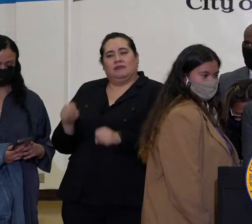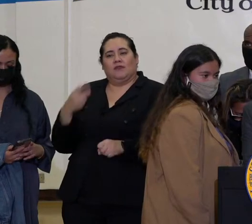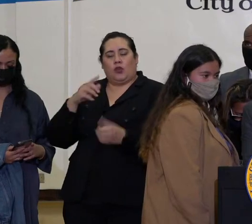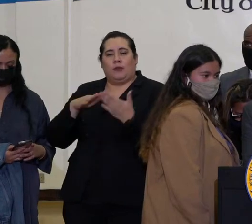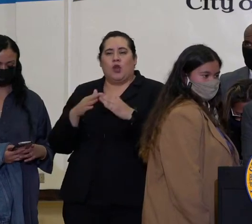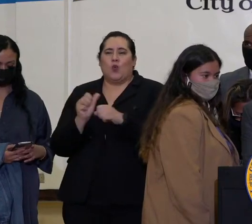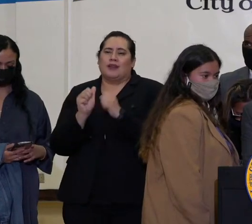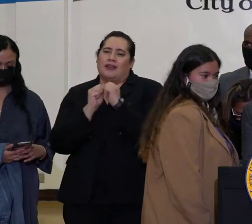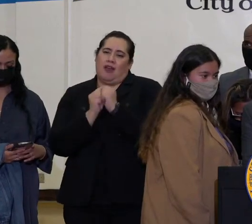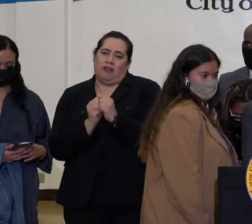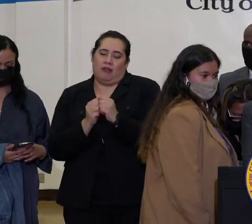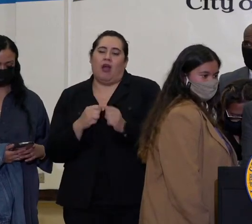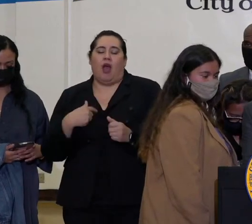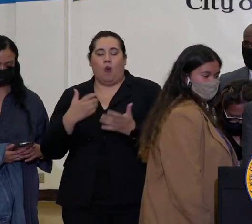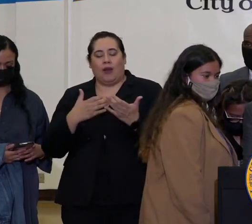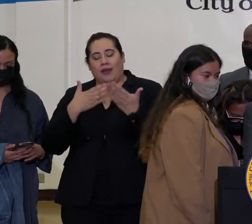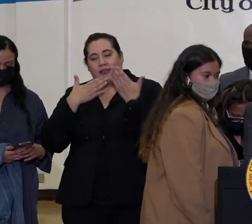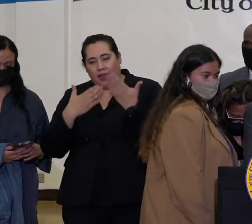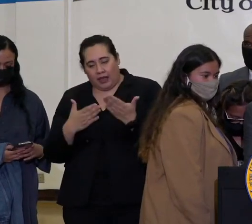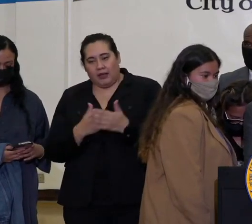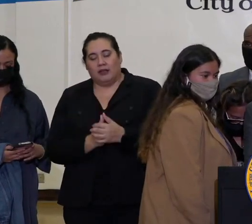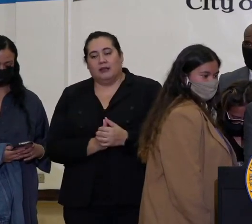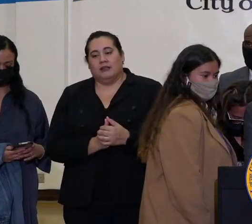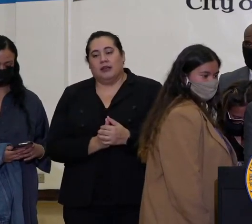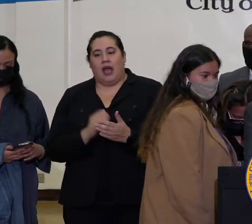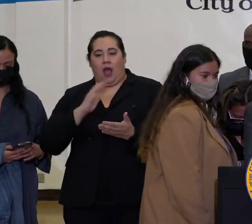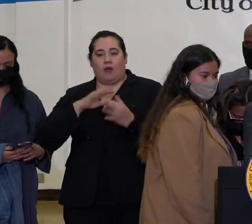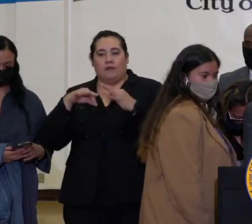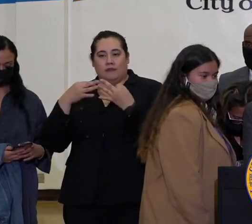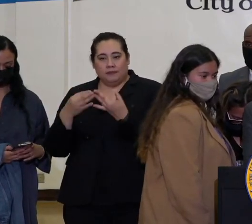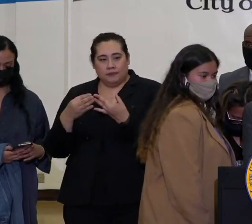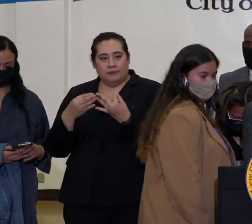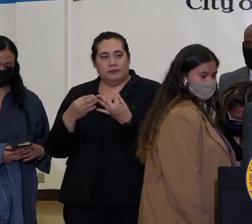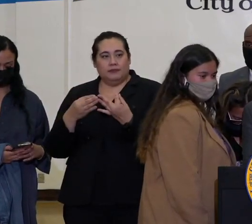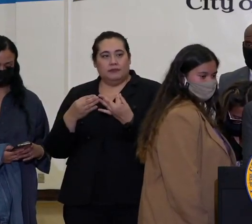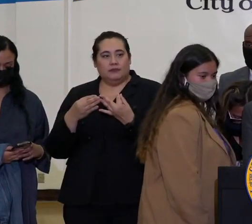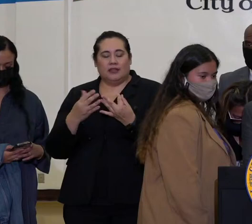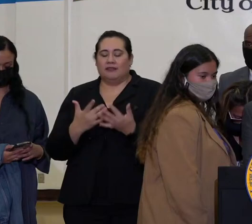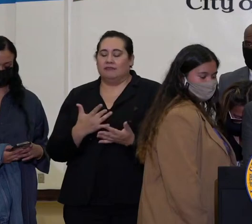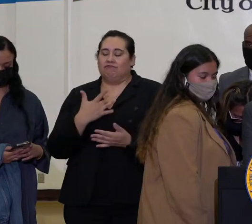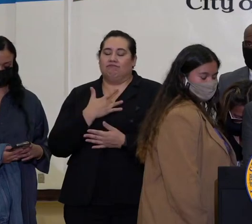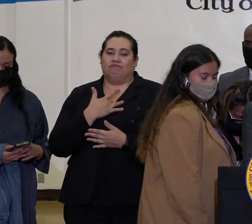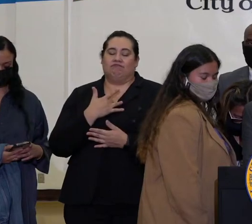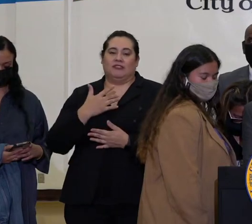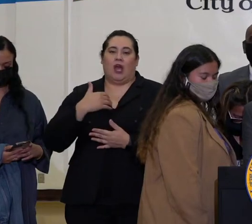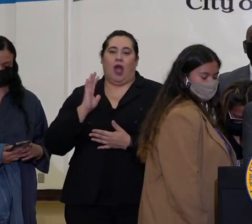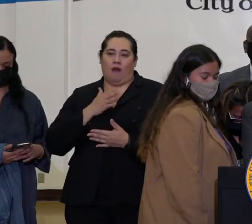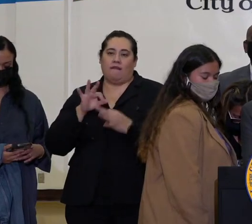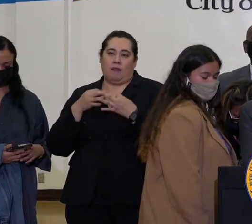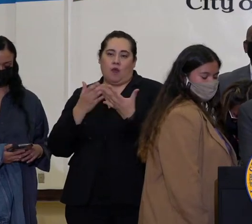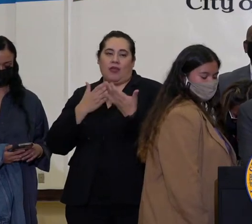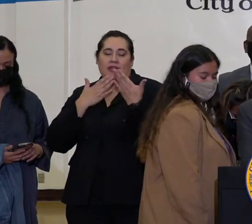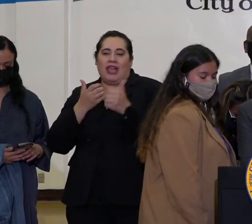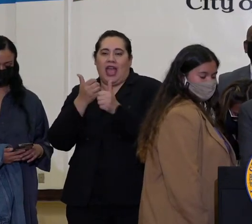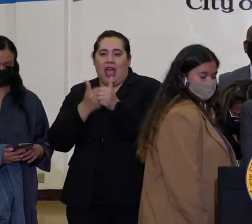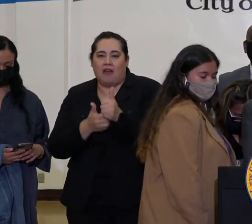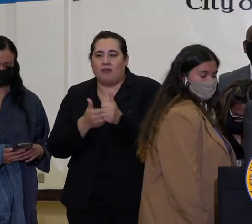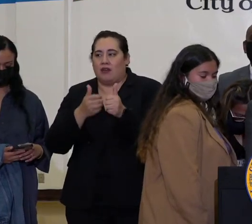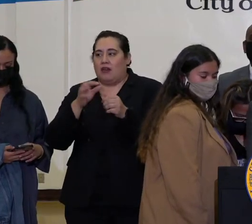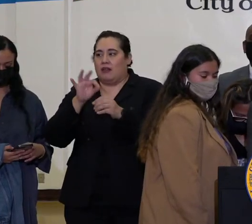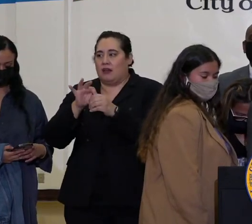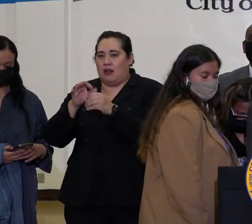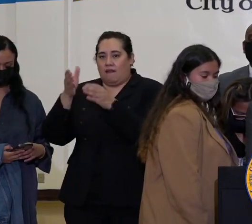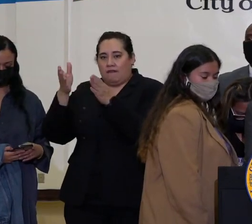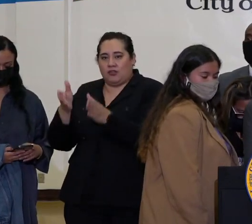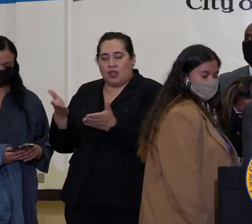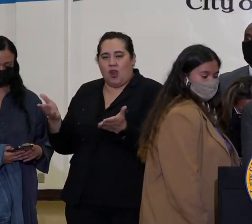work together. So I want to thank our family. Really is moved and wants to thank every elected official here